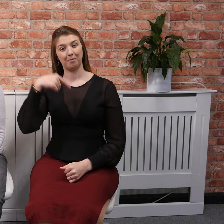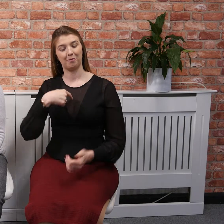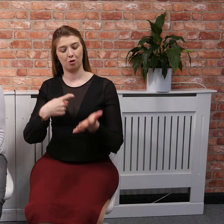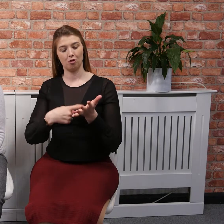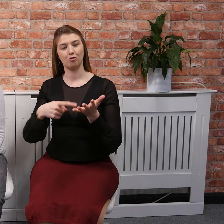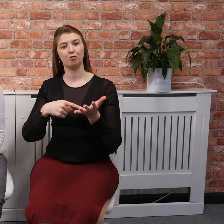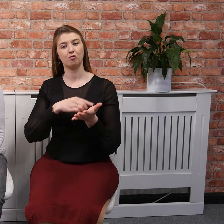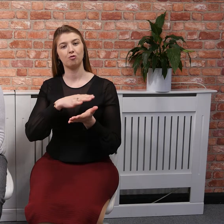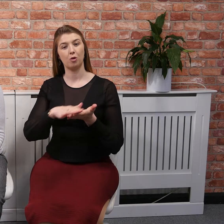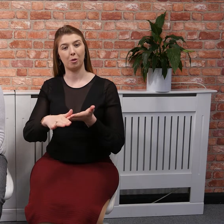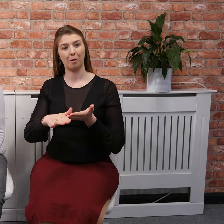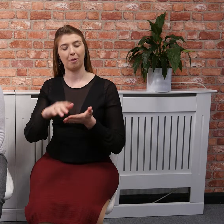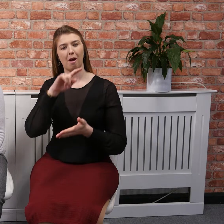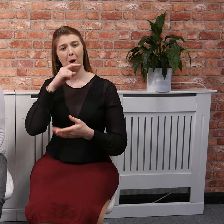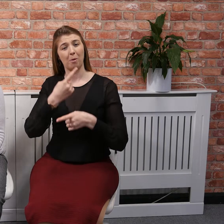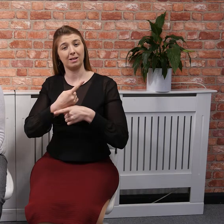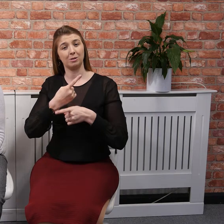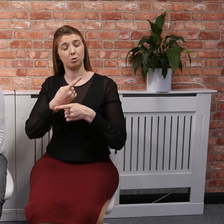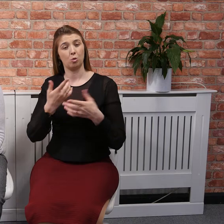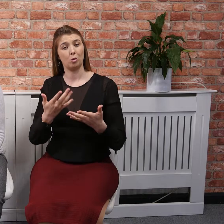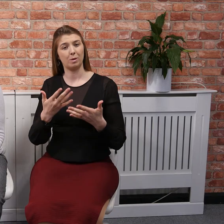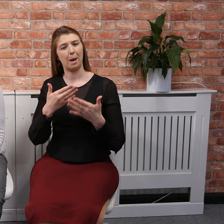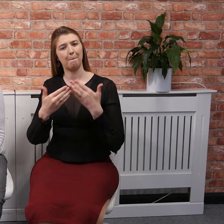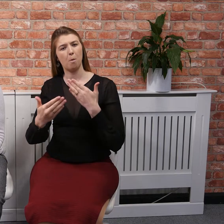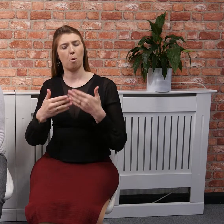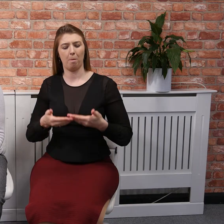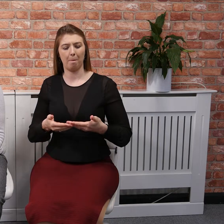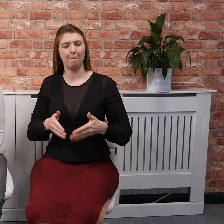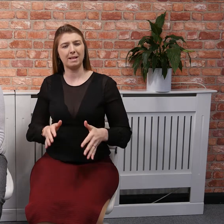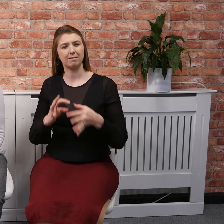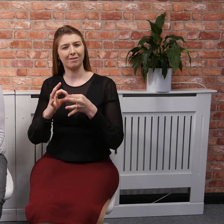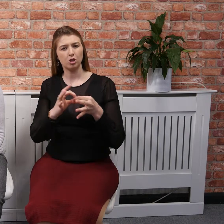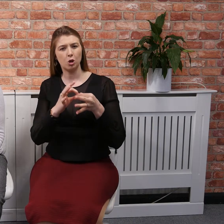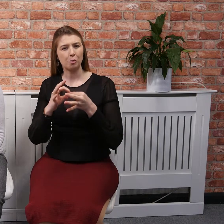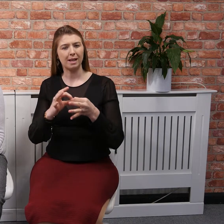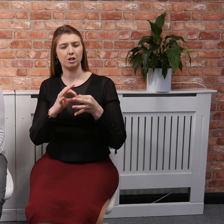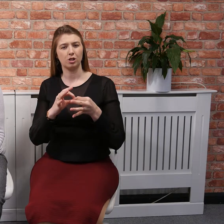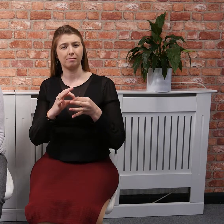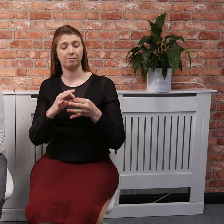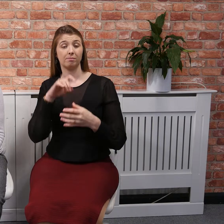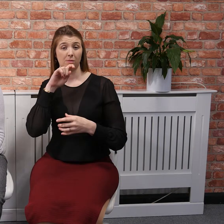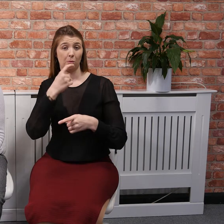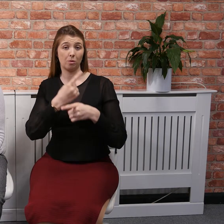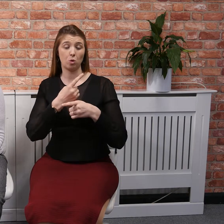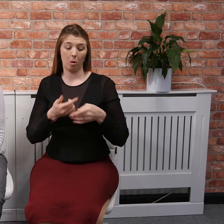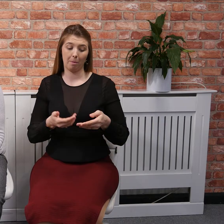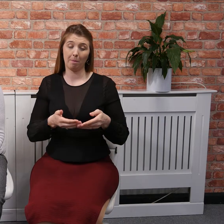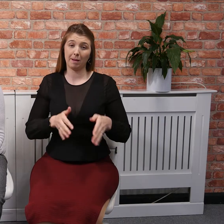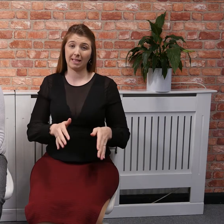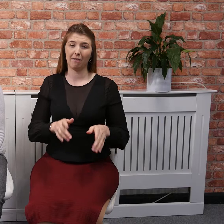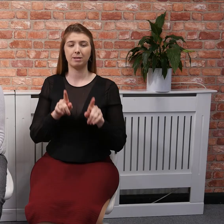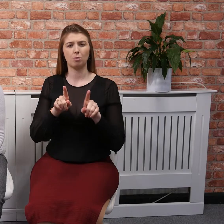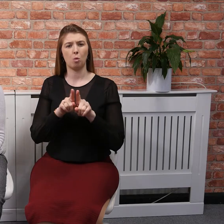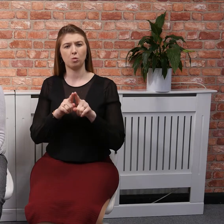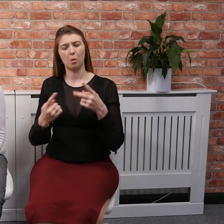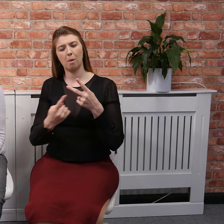Ruth, and I'm going to say a little about the Miscarriage Association, about miscarriage and about the other kinds of pregnancy